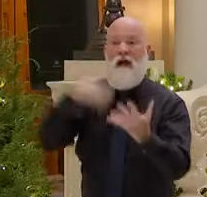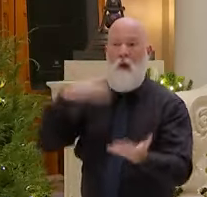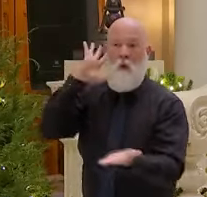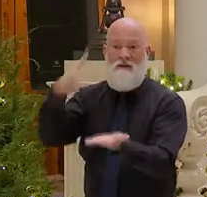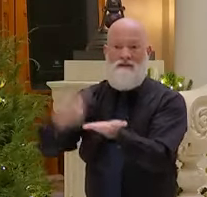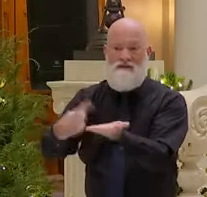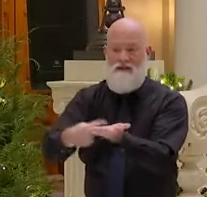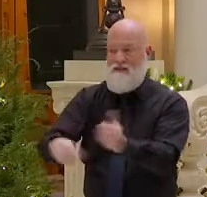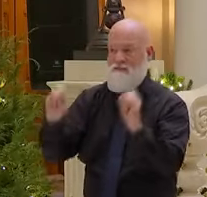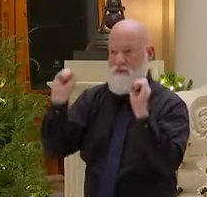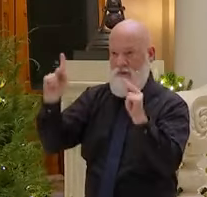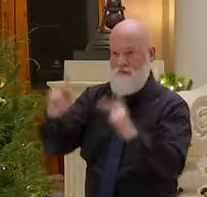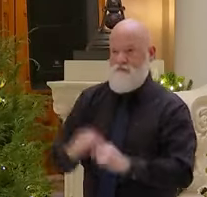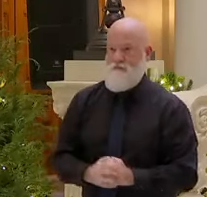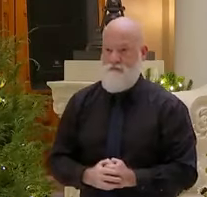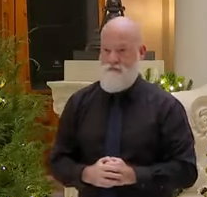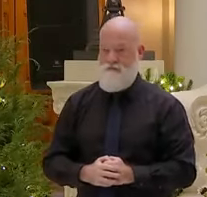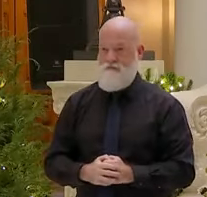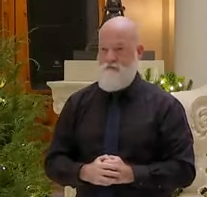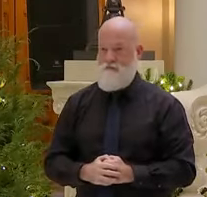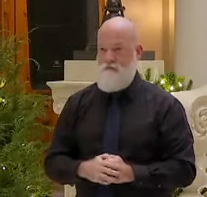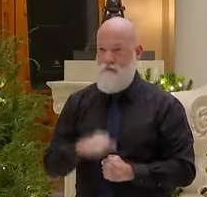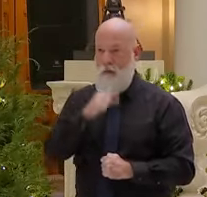We're, it's kind of hard to come back out of that. I apologize.